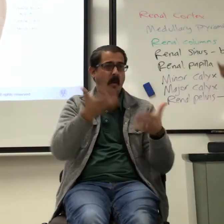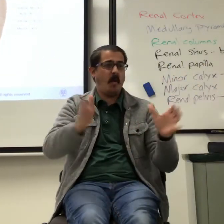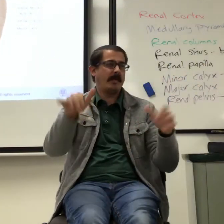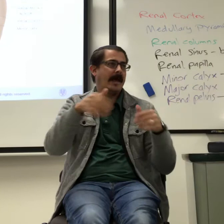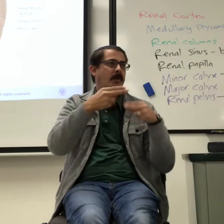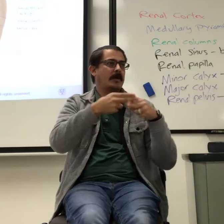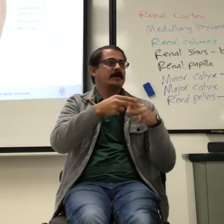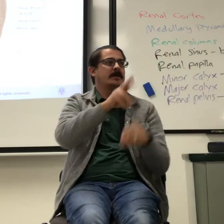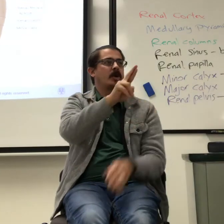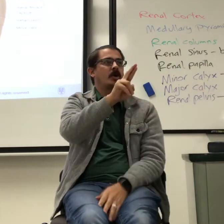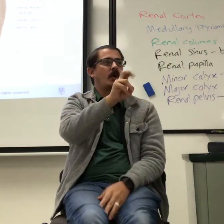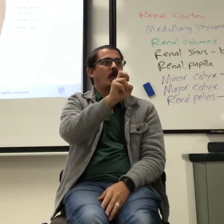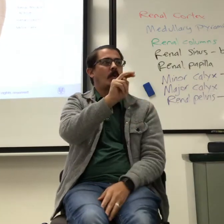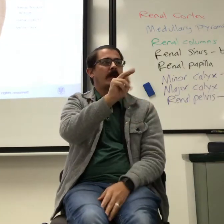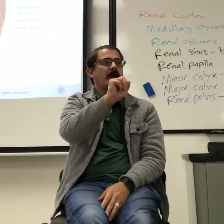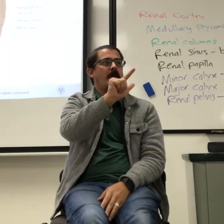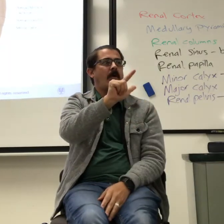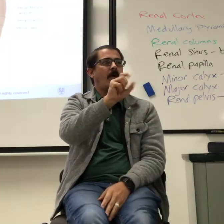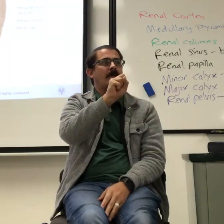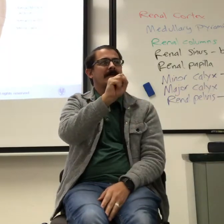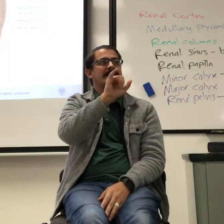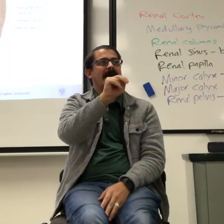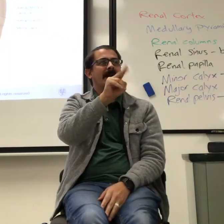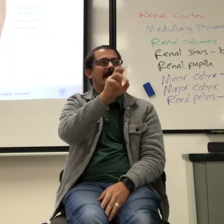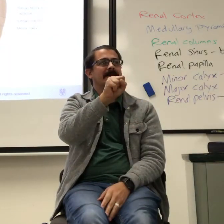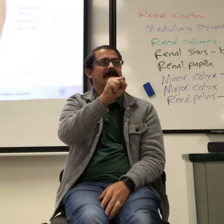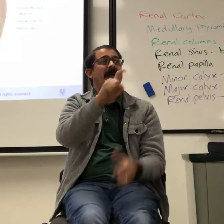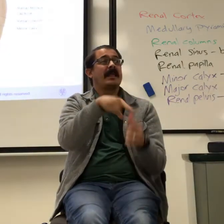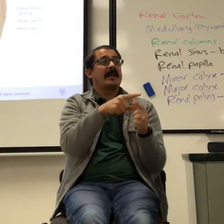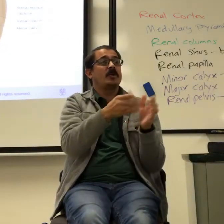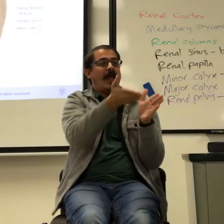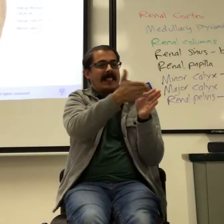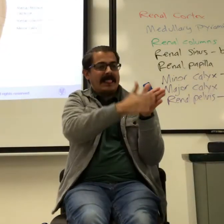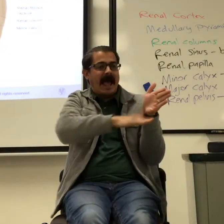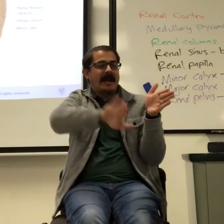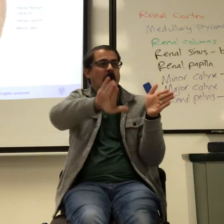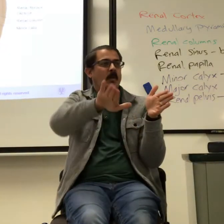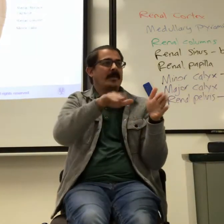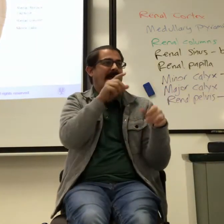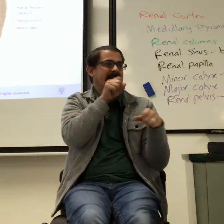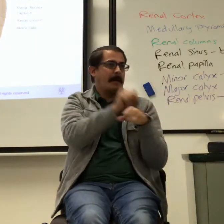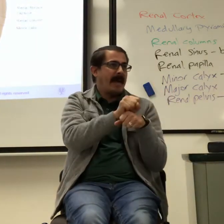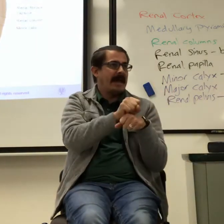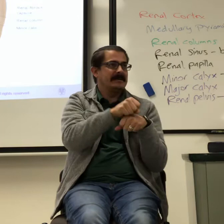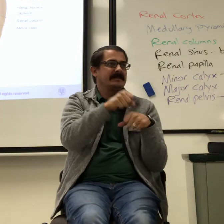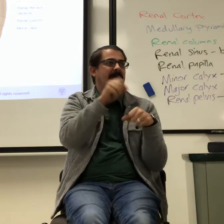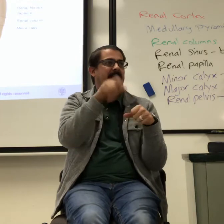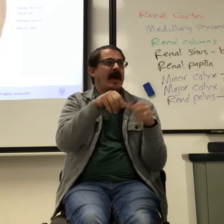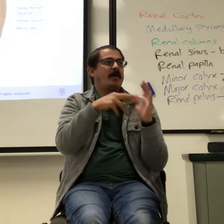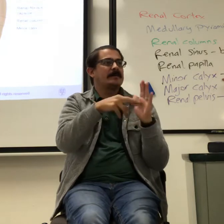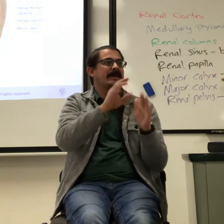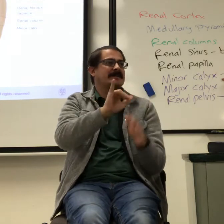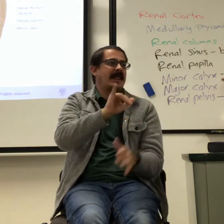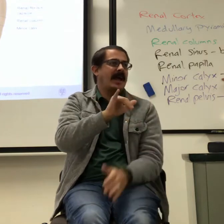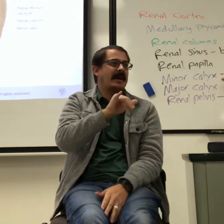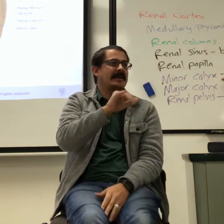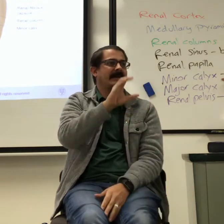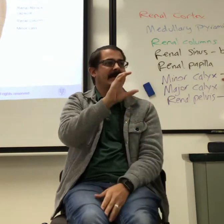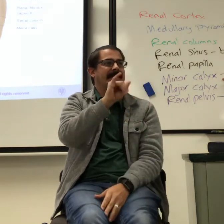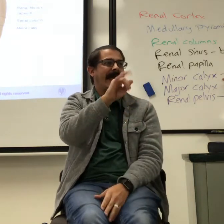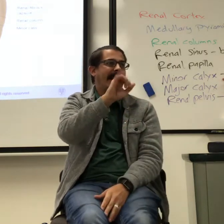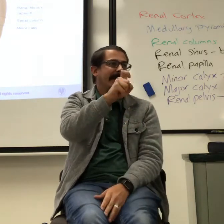the renal sinus. And then when you kind of line it with cement or fiberglass, those represent like, say, the